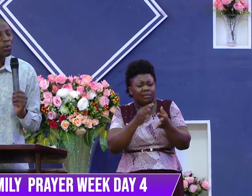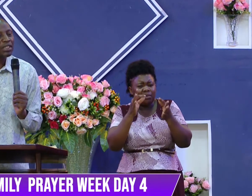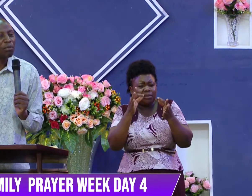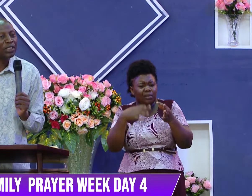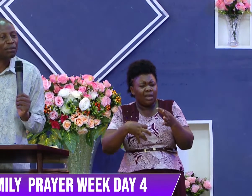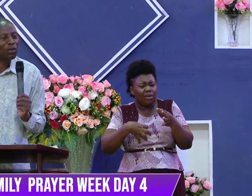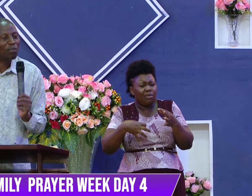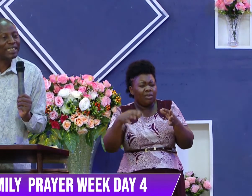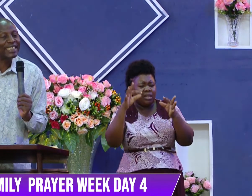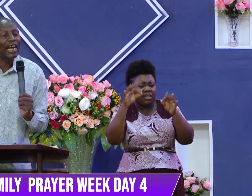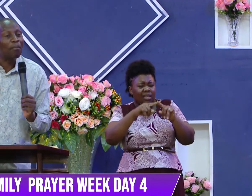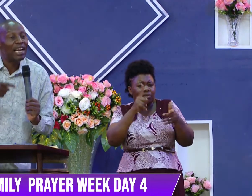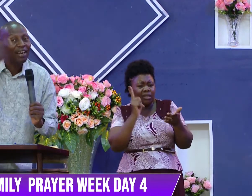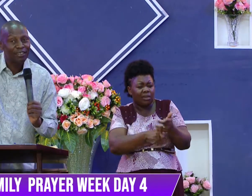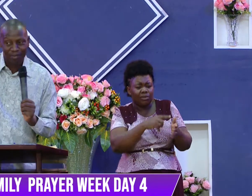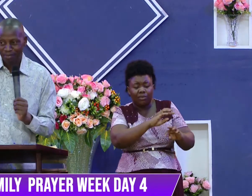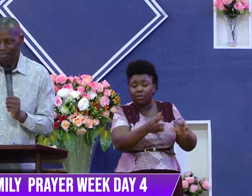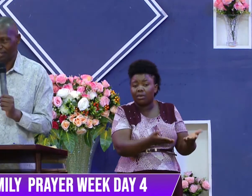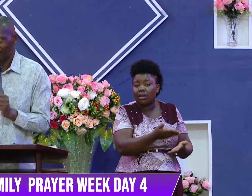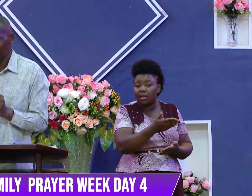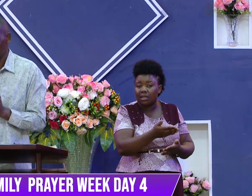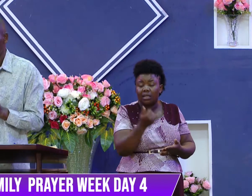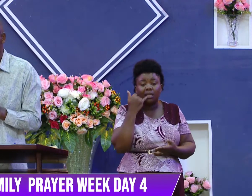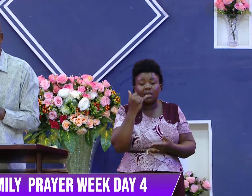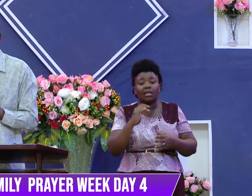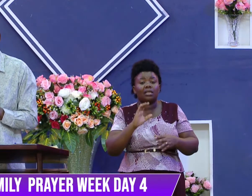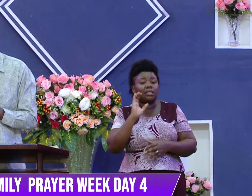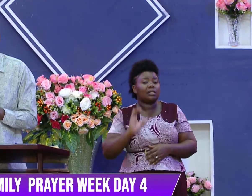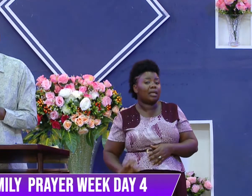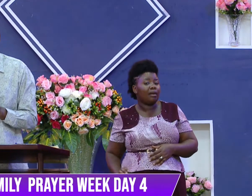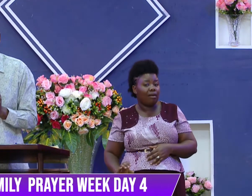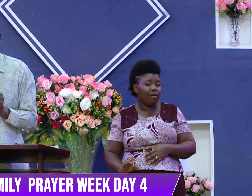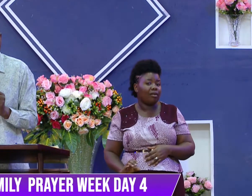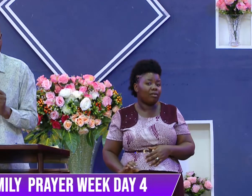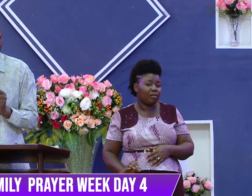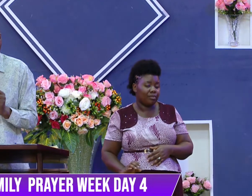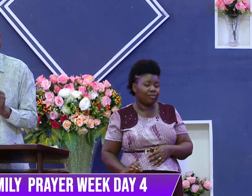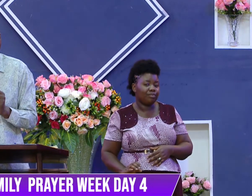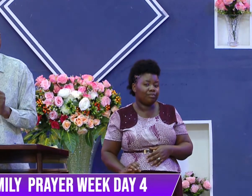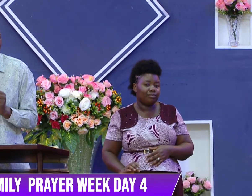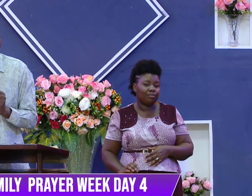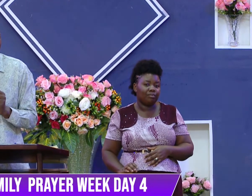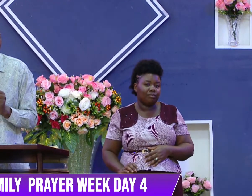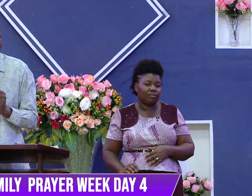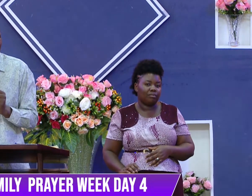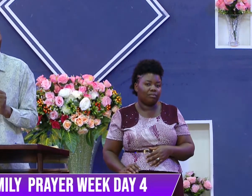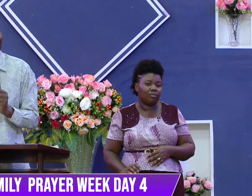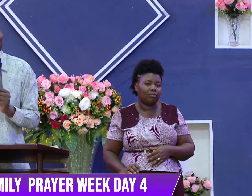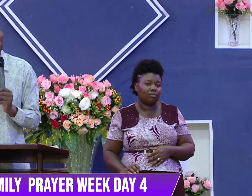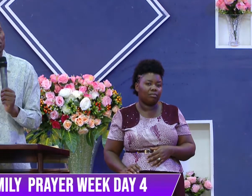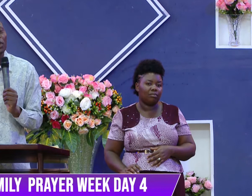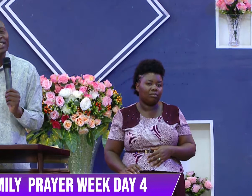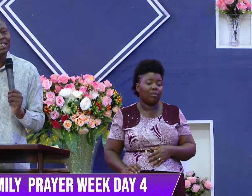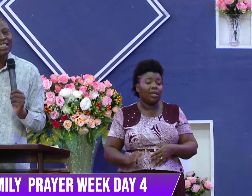the way, one of the treasures that we ought to live with from the earth to heaven is called character.